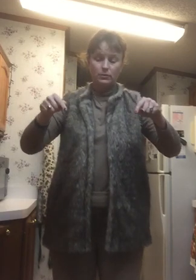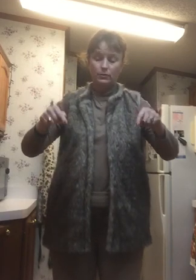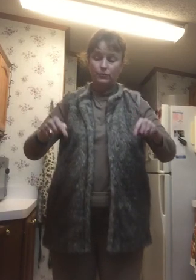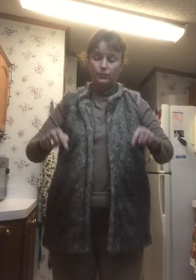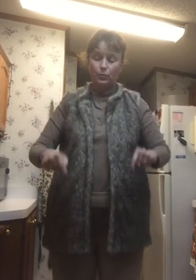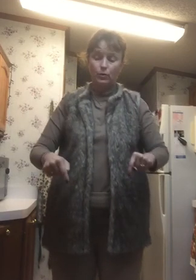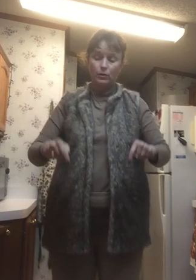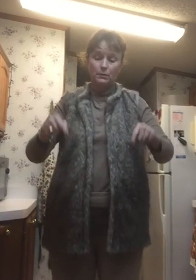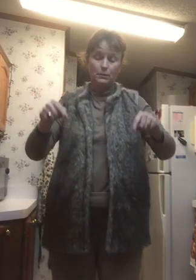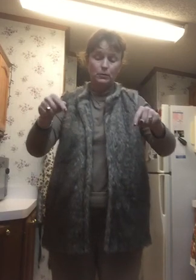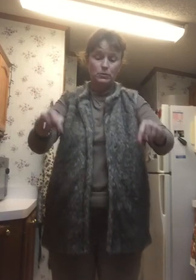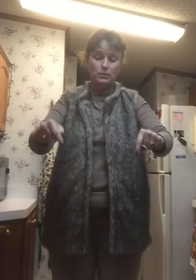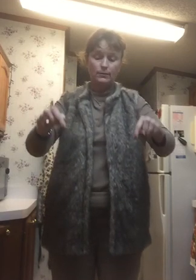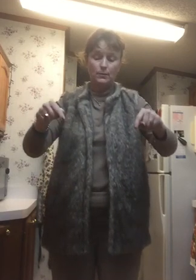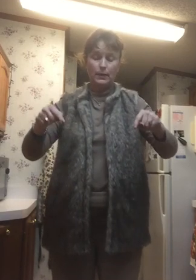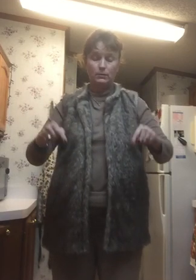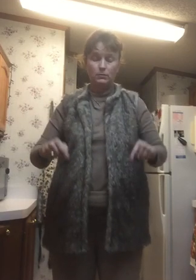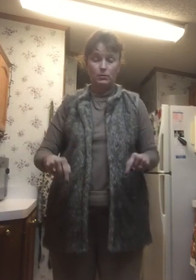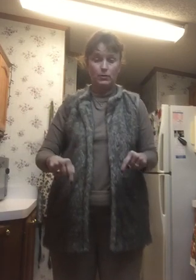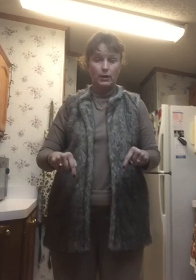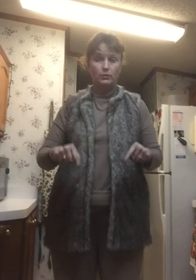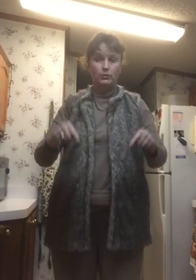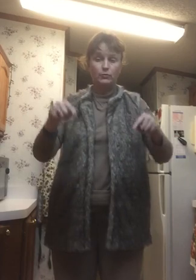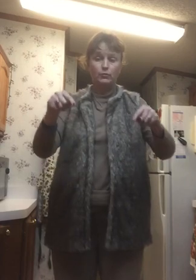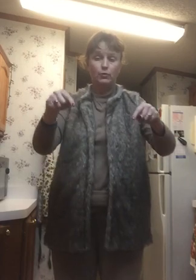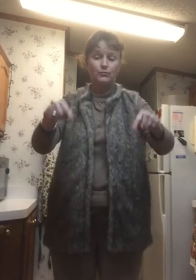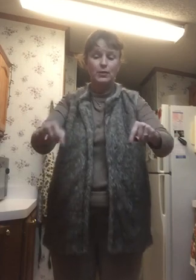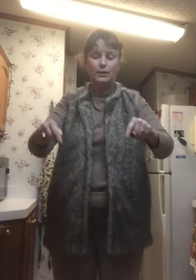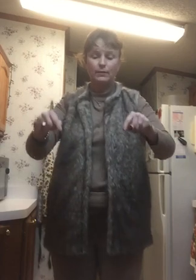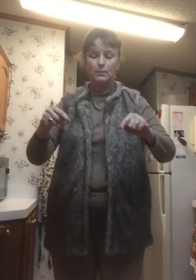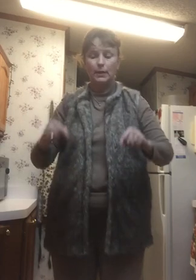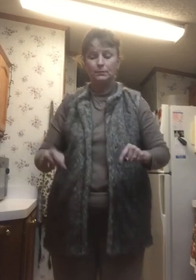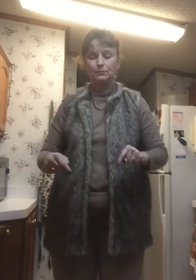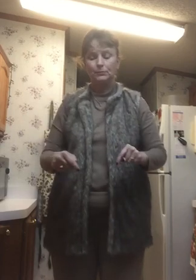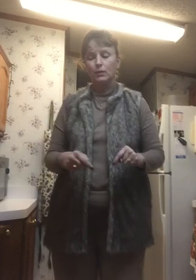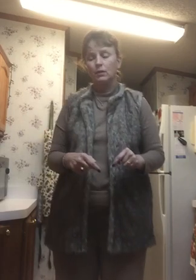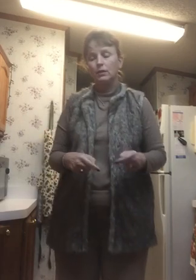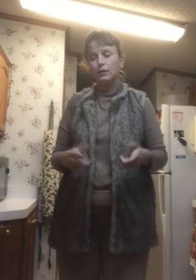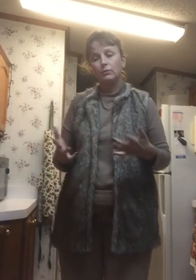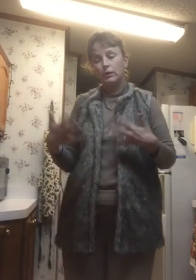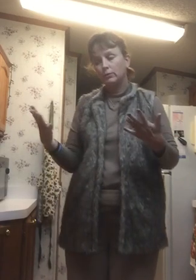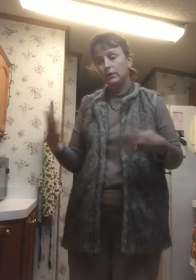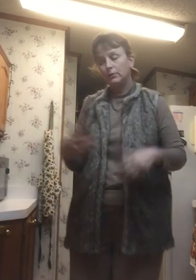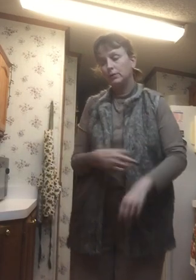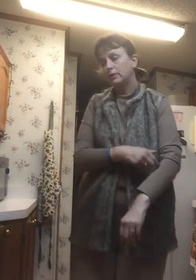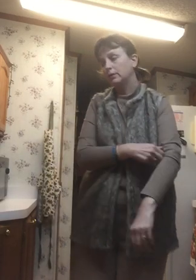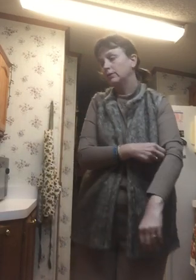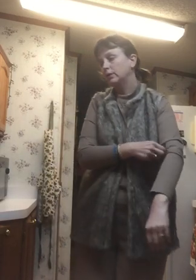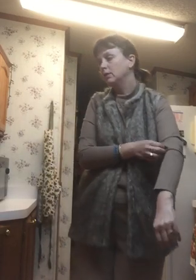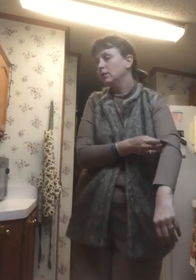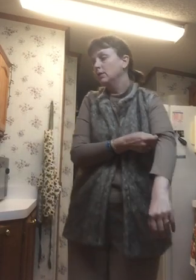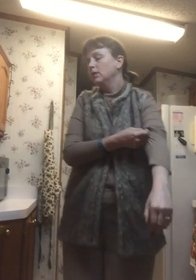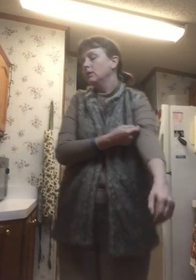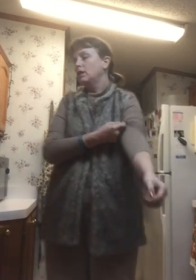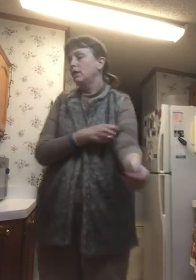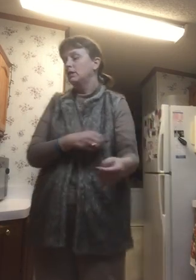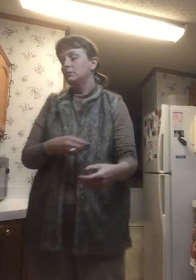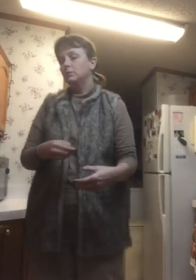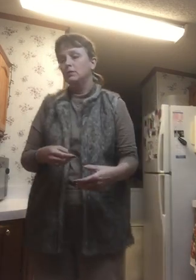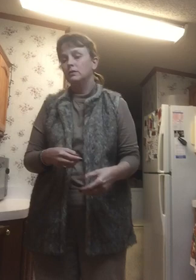are the 4 posts of the bed, okay? Or the 4 feet of the bed. Either way you want to think of it.